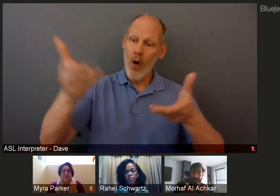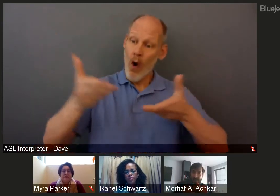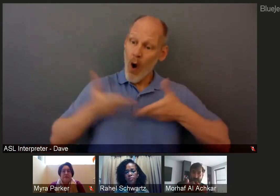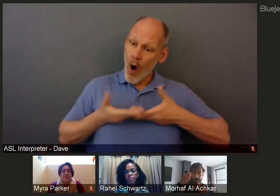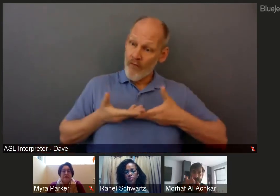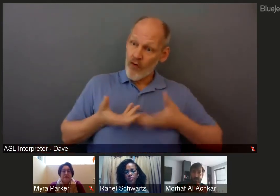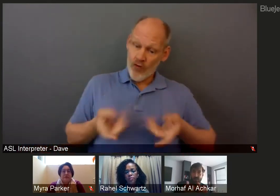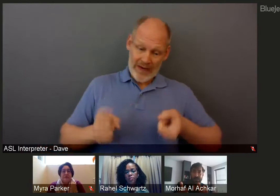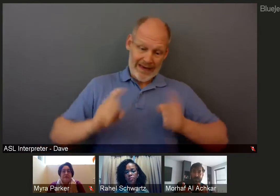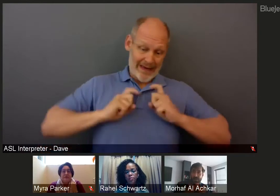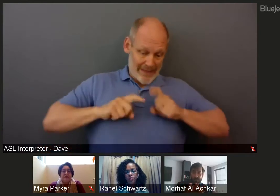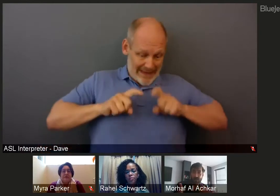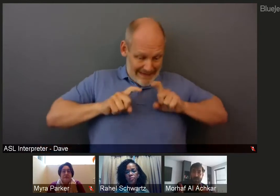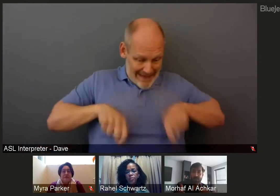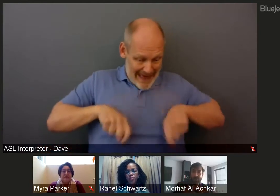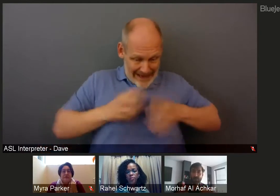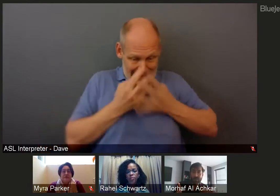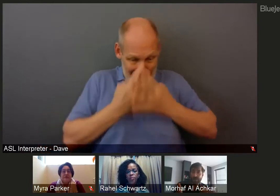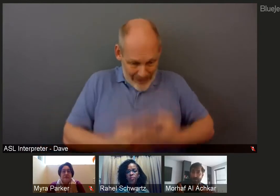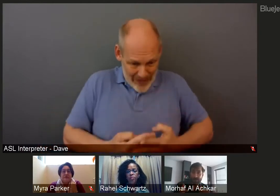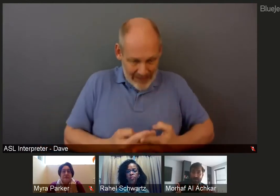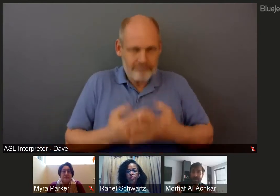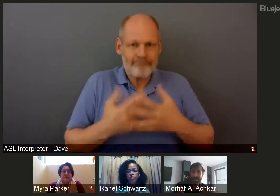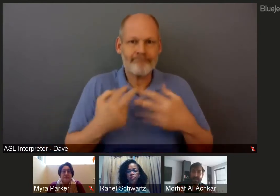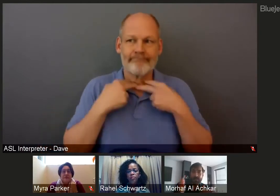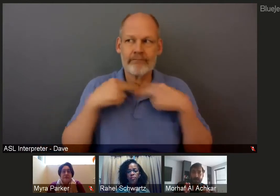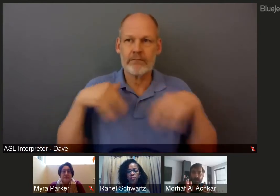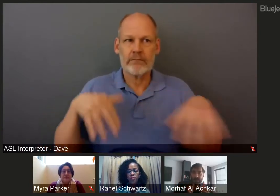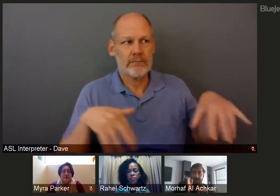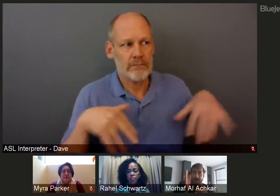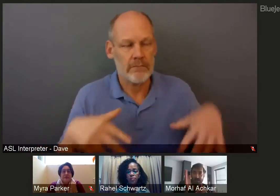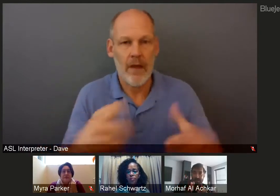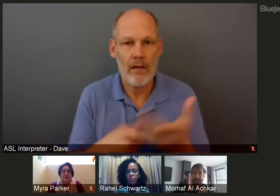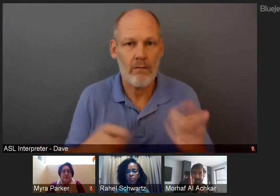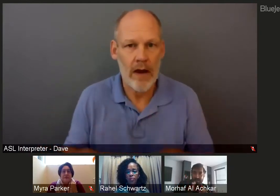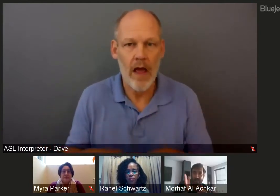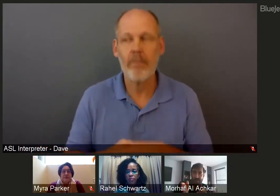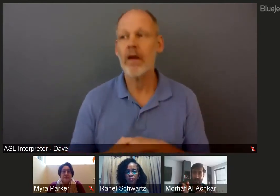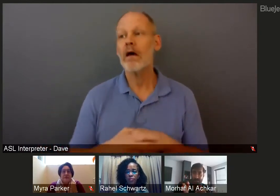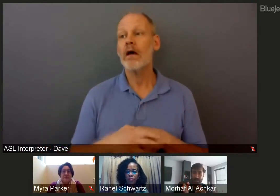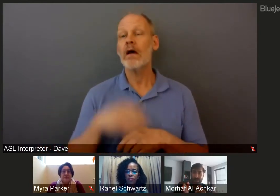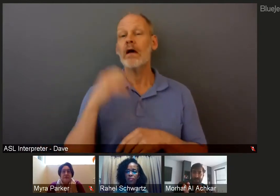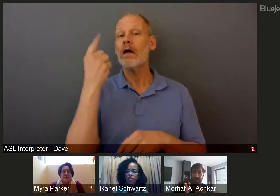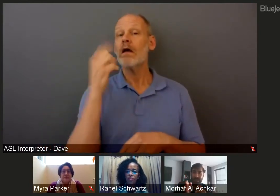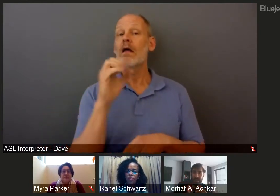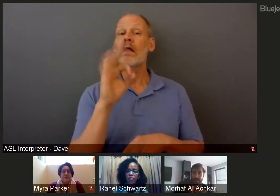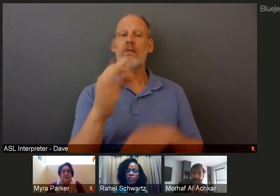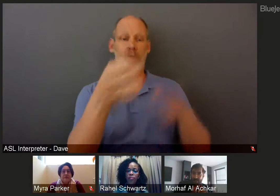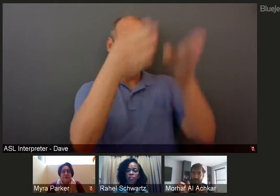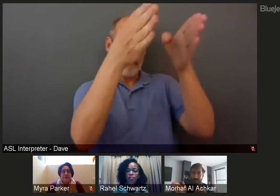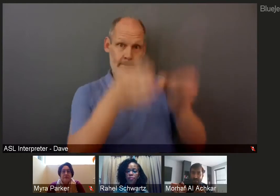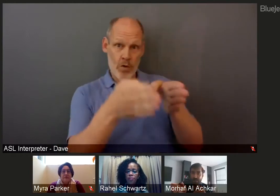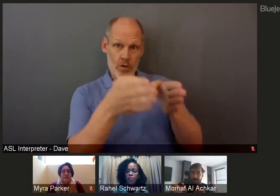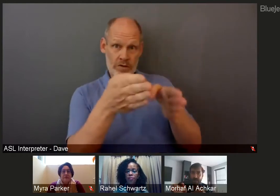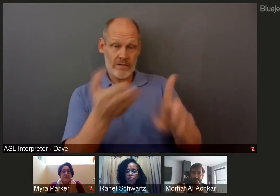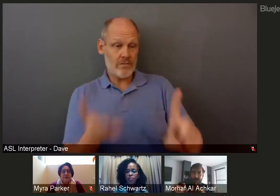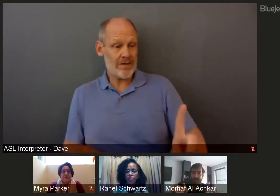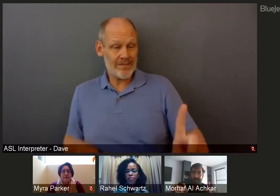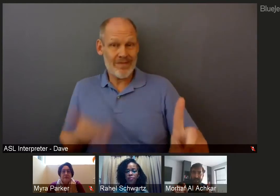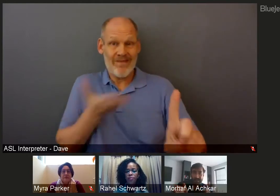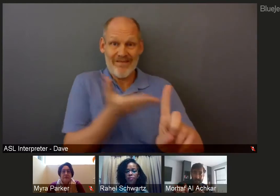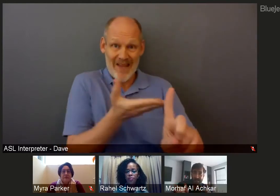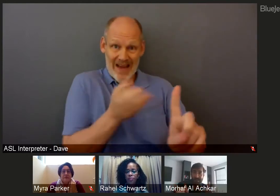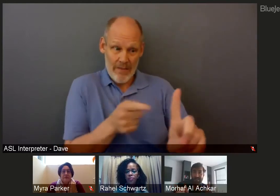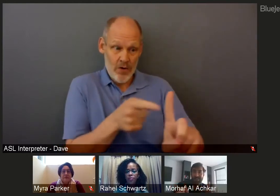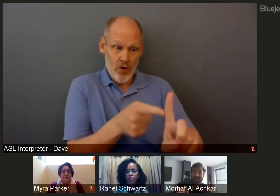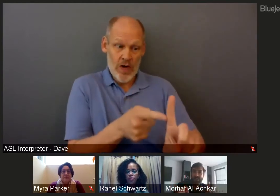end stage. Within 4 to 10 months, you're going to succumb to demise. So if the person is given that opportunity, they could live. If they're